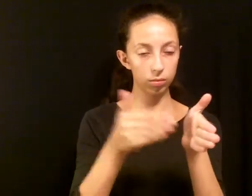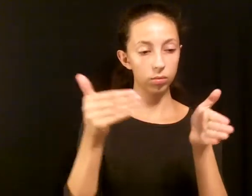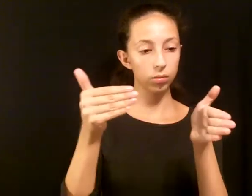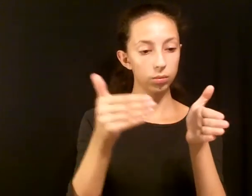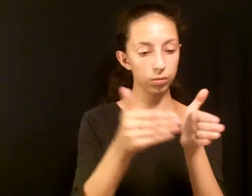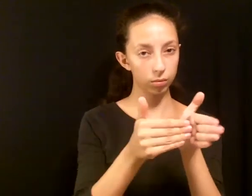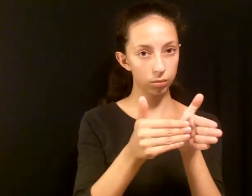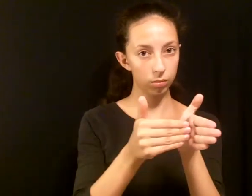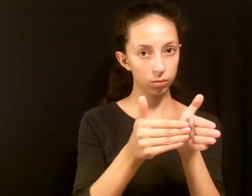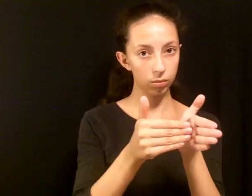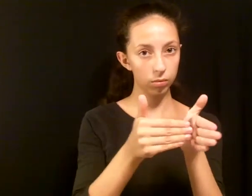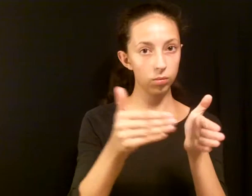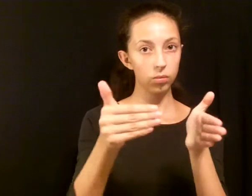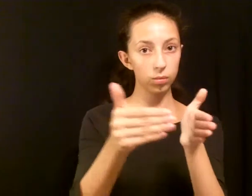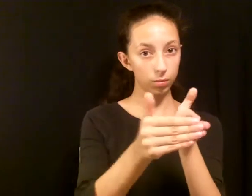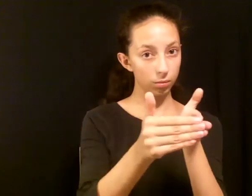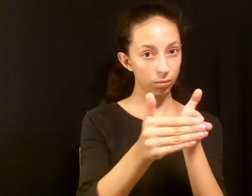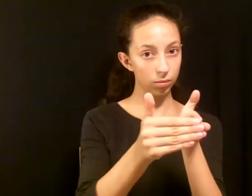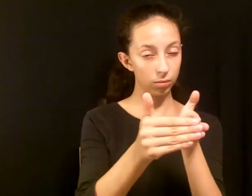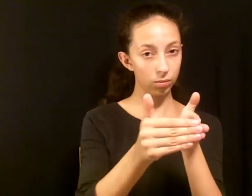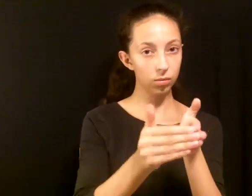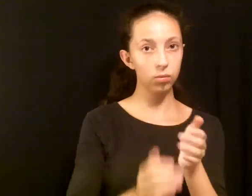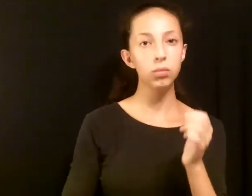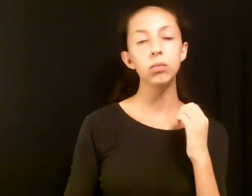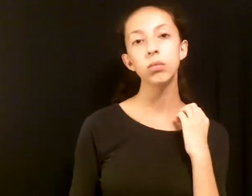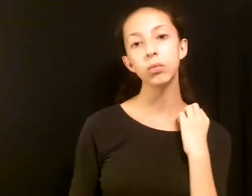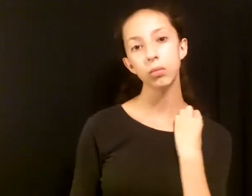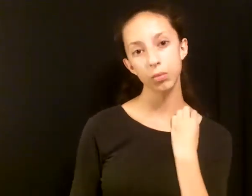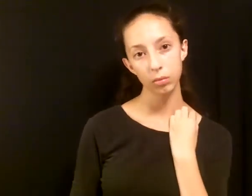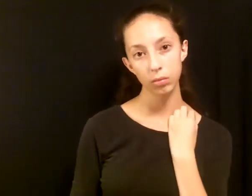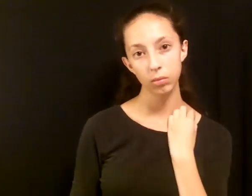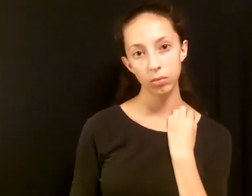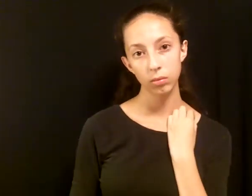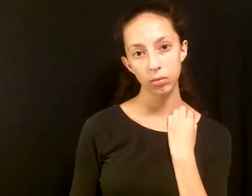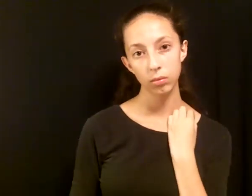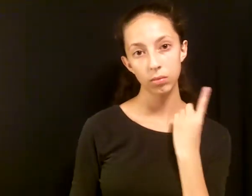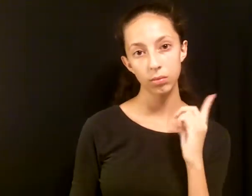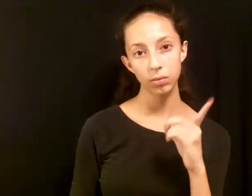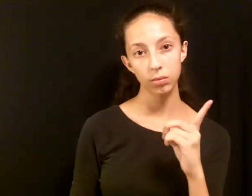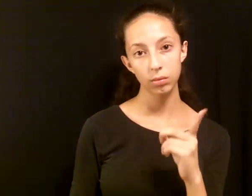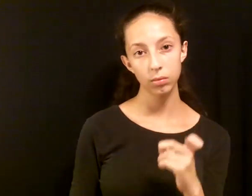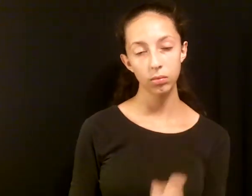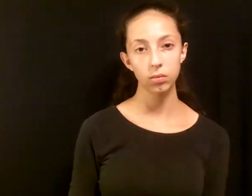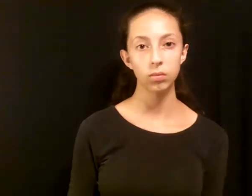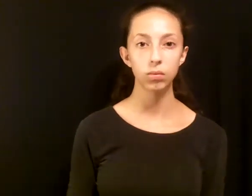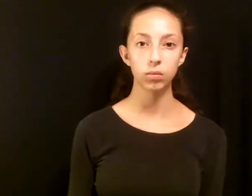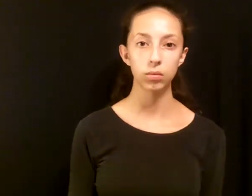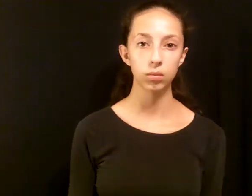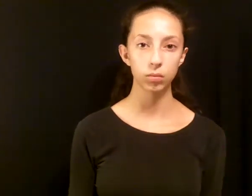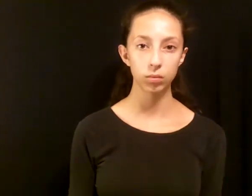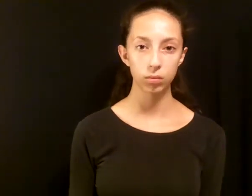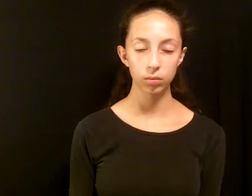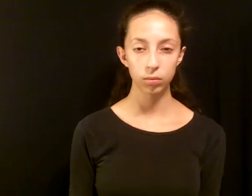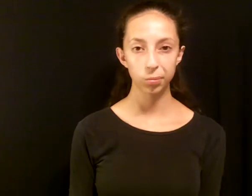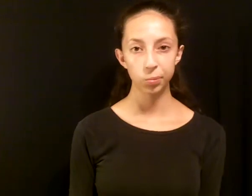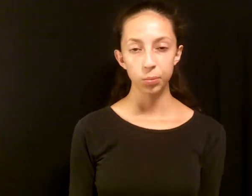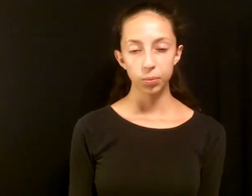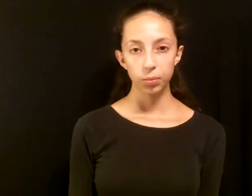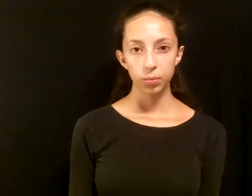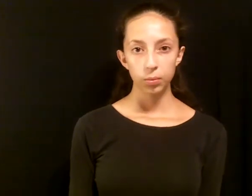million, billion. But now that can get hard to read. So what I encourage you to do is when you're